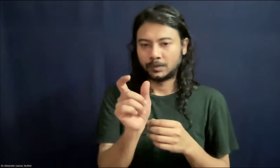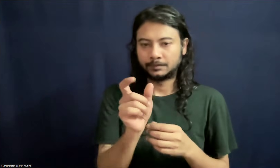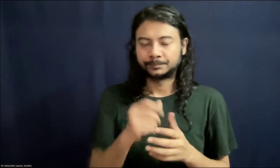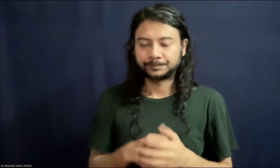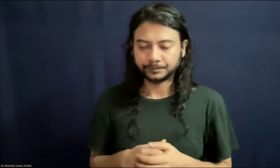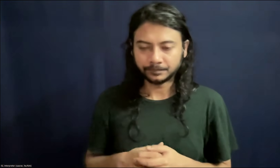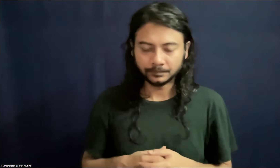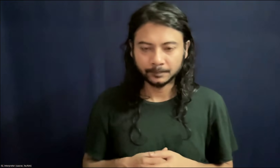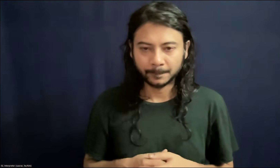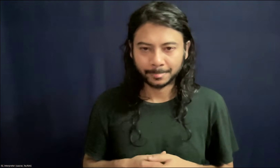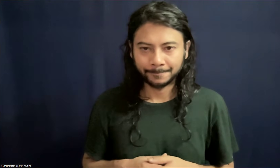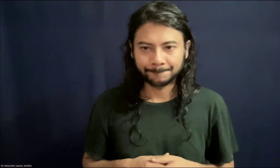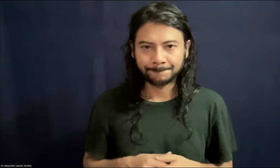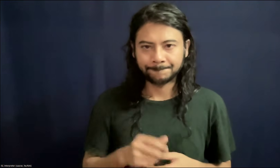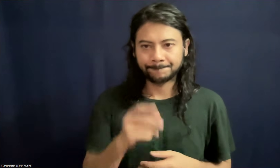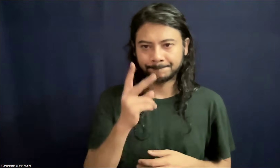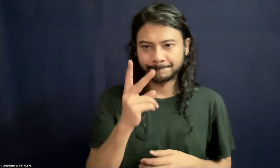I'll put it in chat.